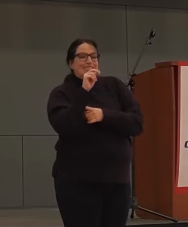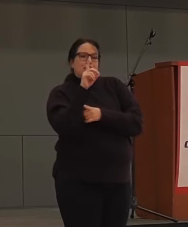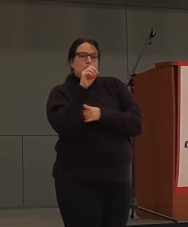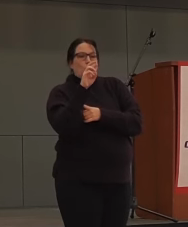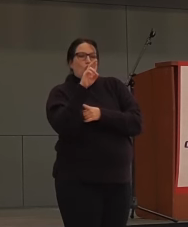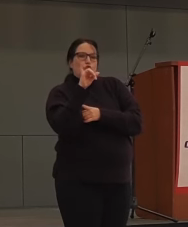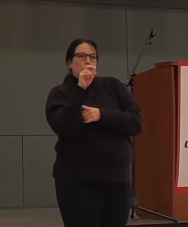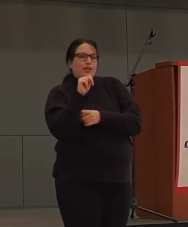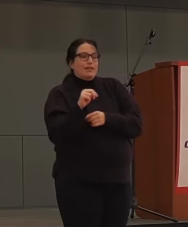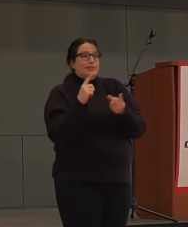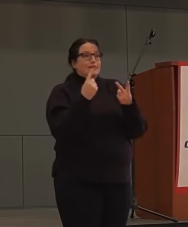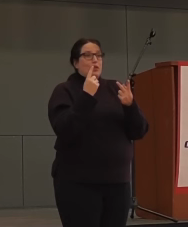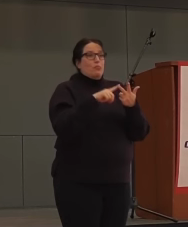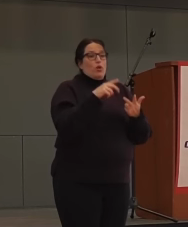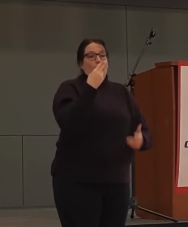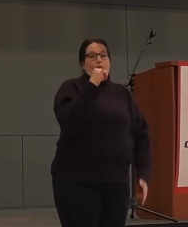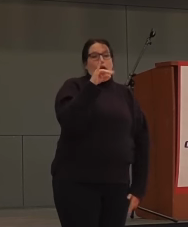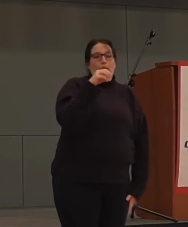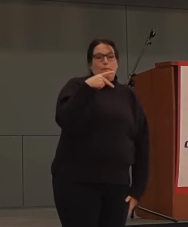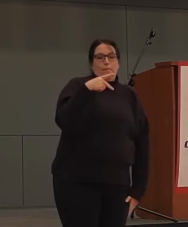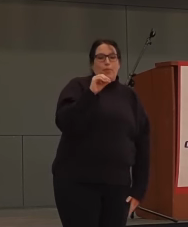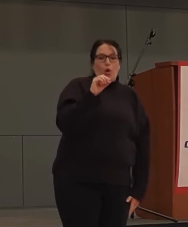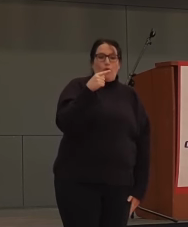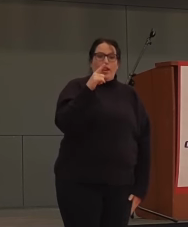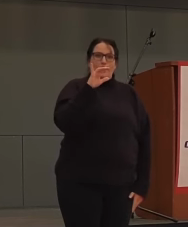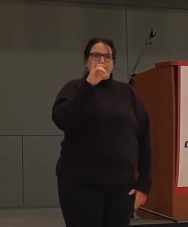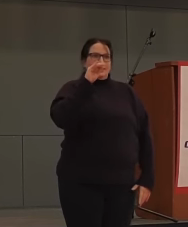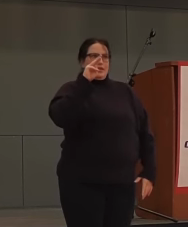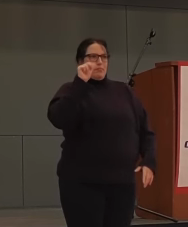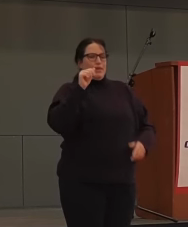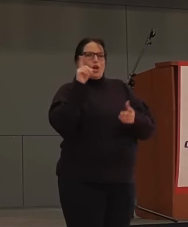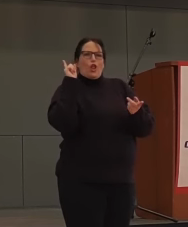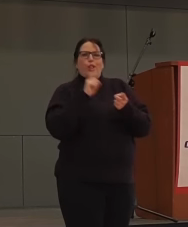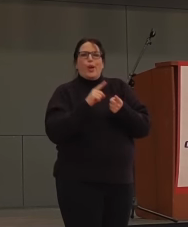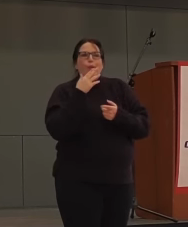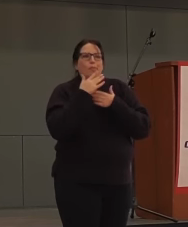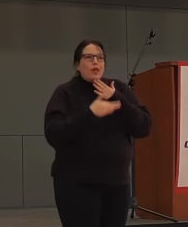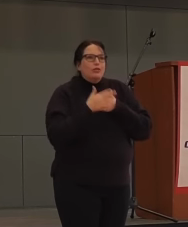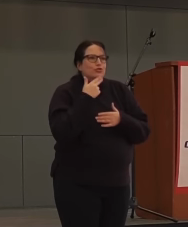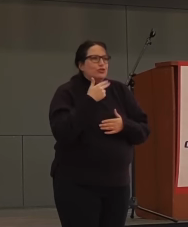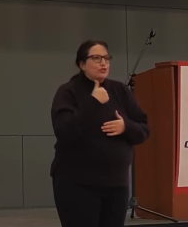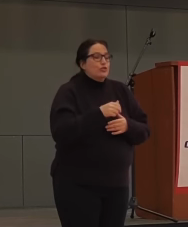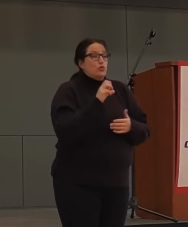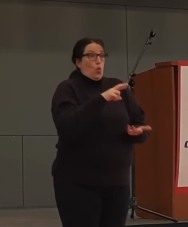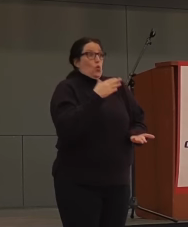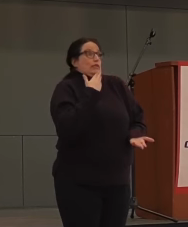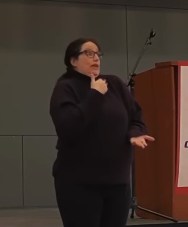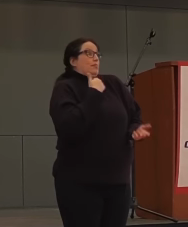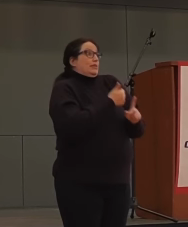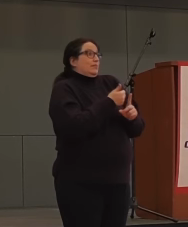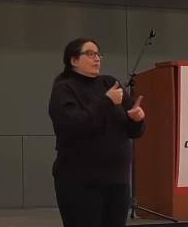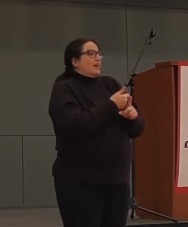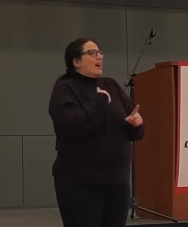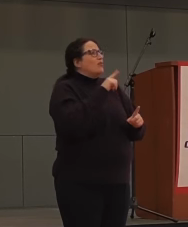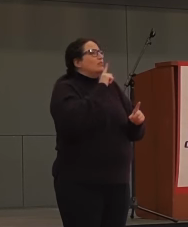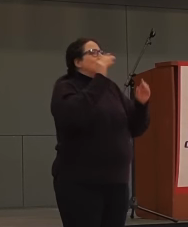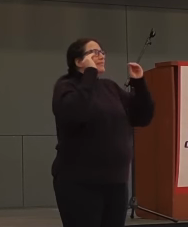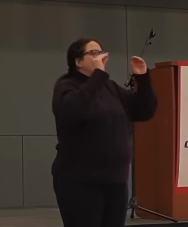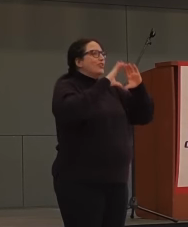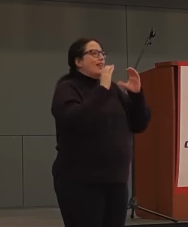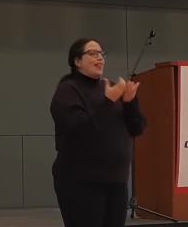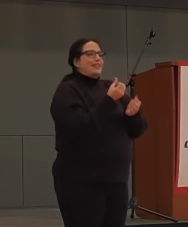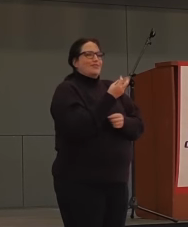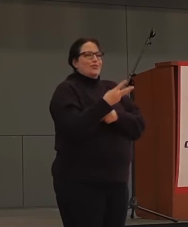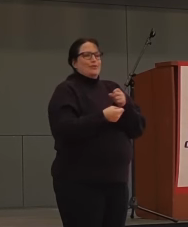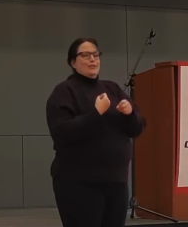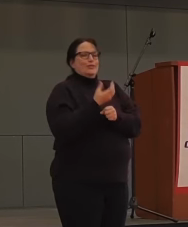be hypoglycemic or have diabetes. I was teaching a class a number of years ago, and a police officer was in my